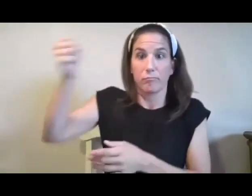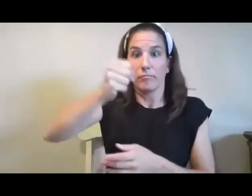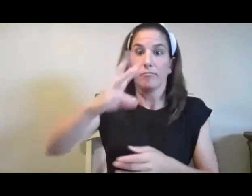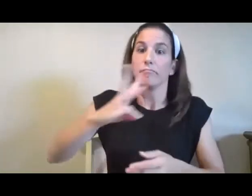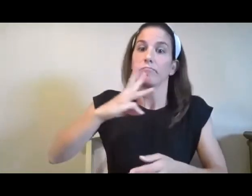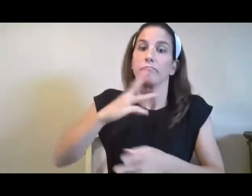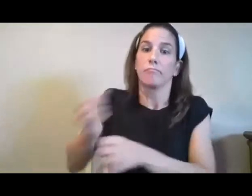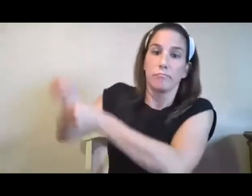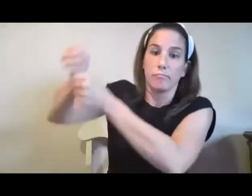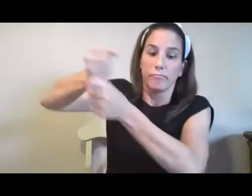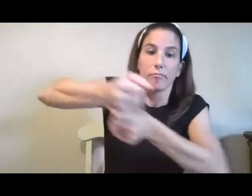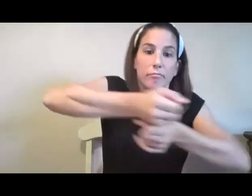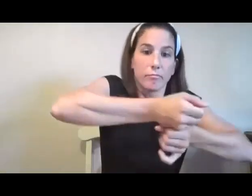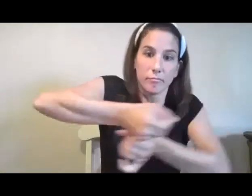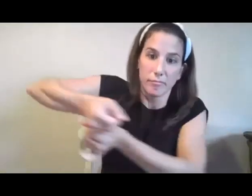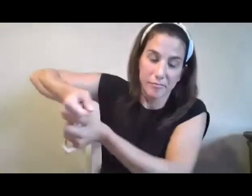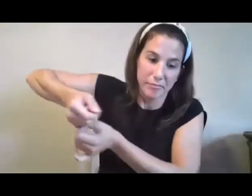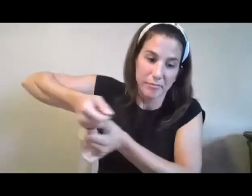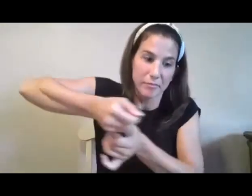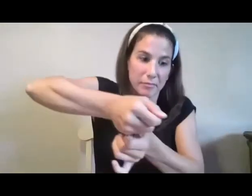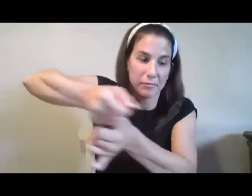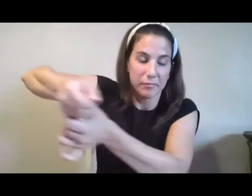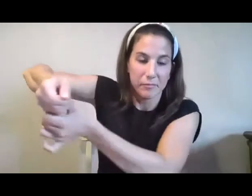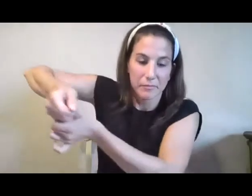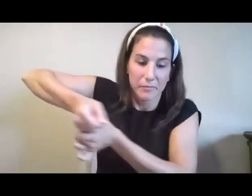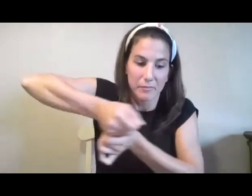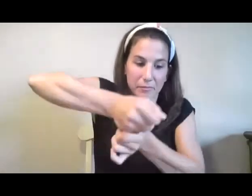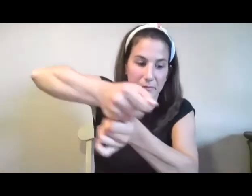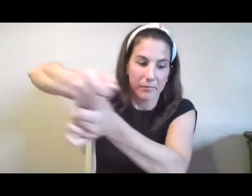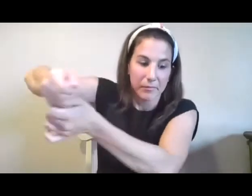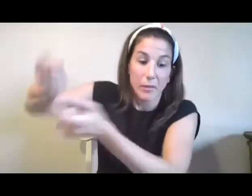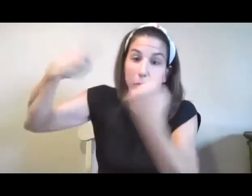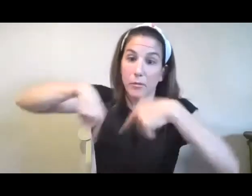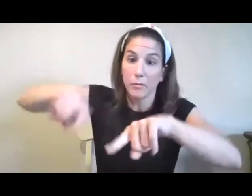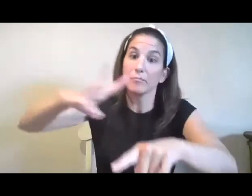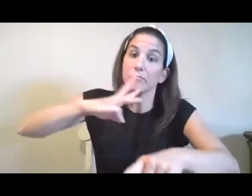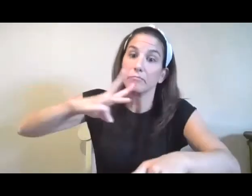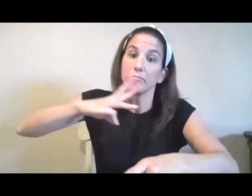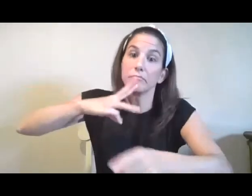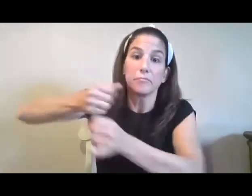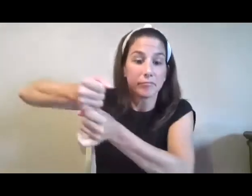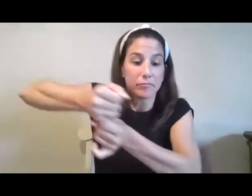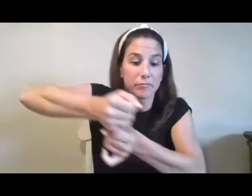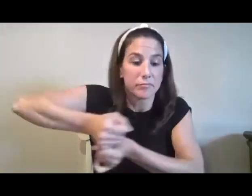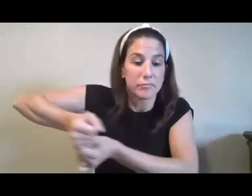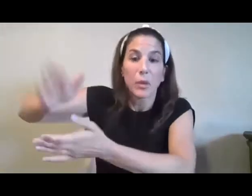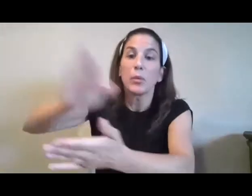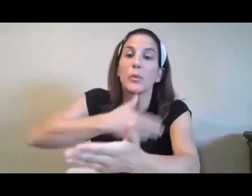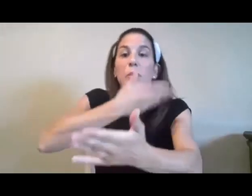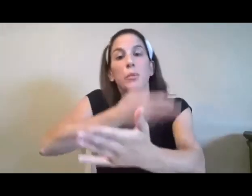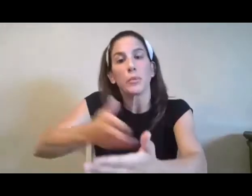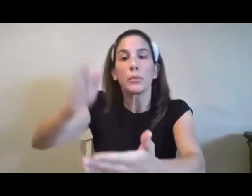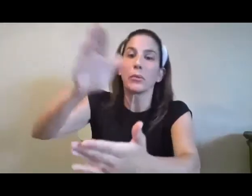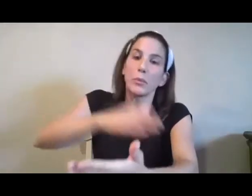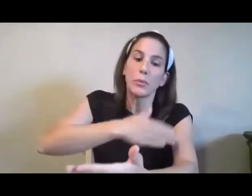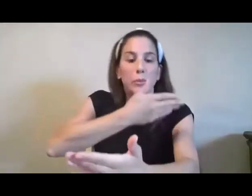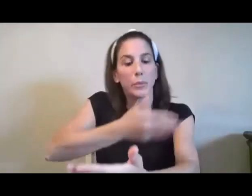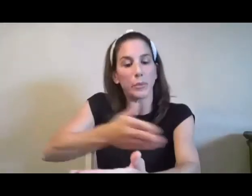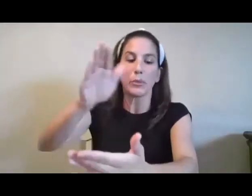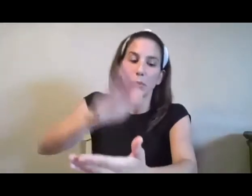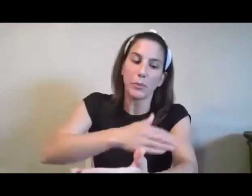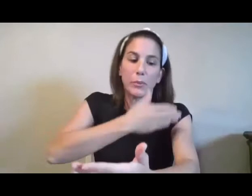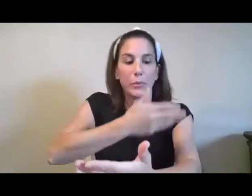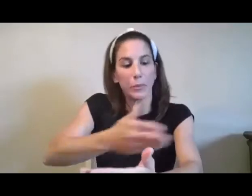watering can and sprinkled her blooms. While Lucy watered, she whistled a song. "Doo, doo, doo,